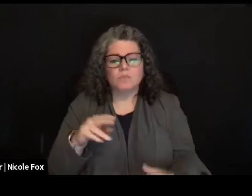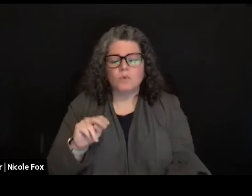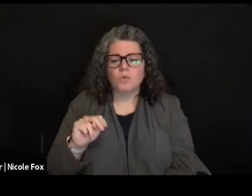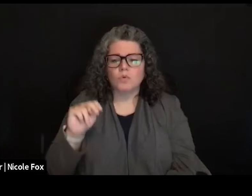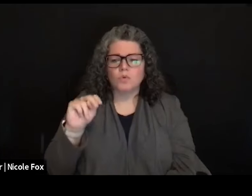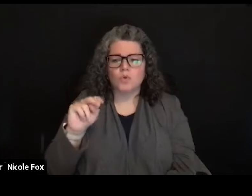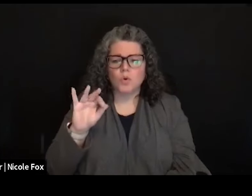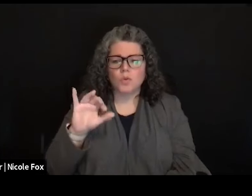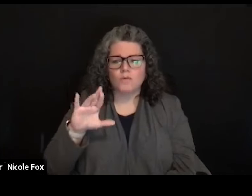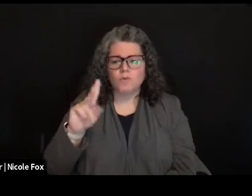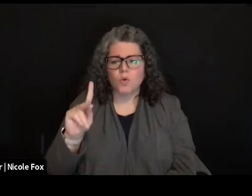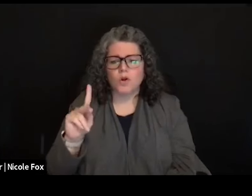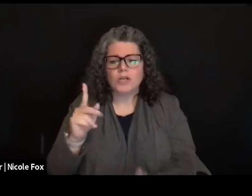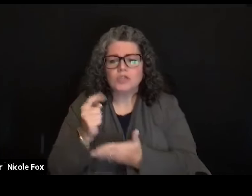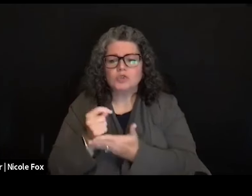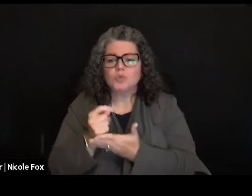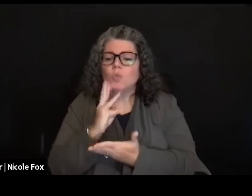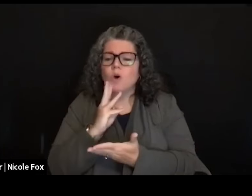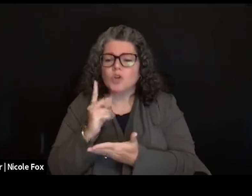and Treatment Plant.